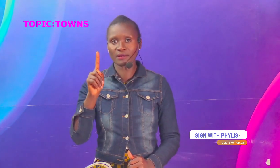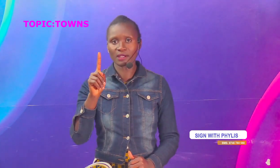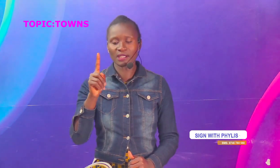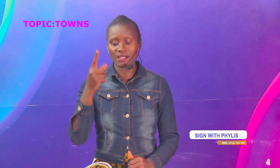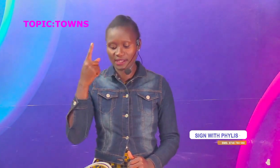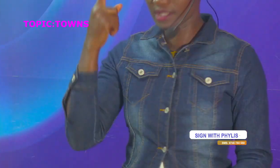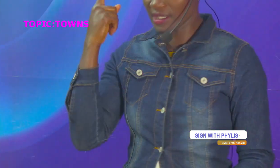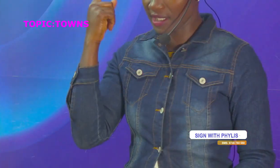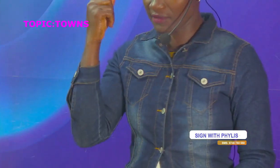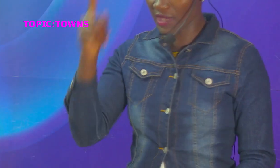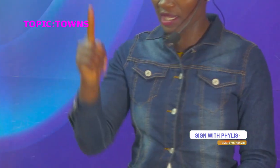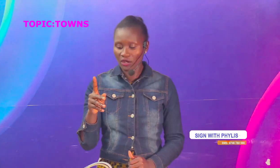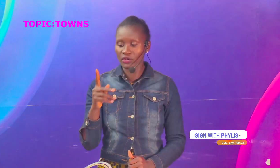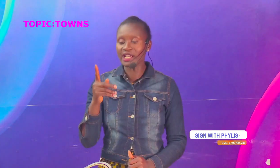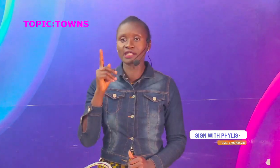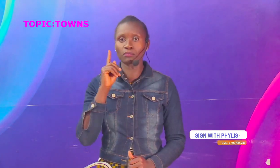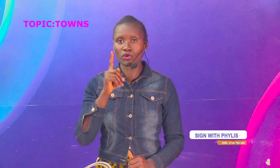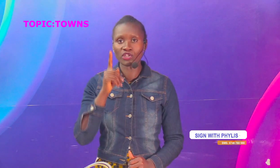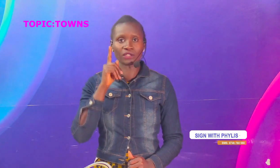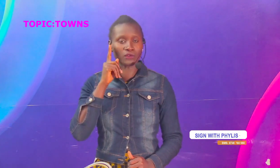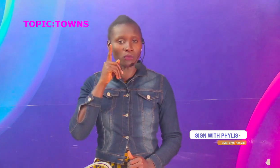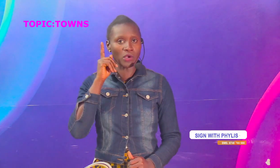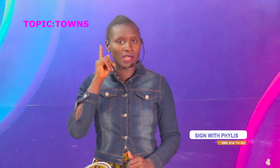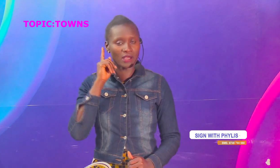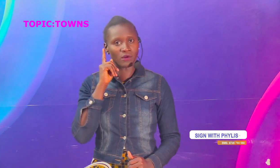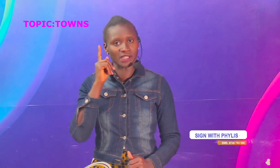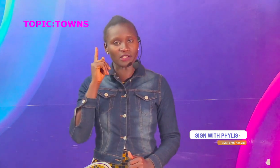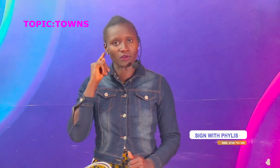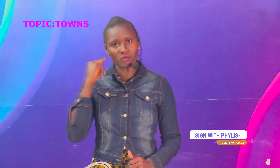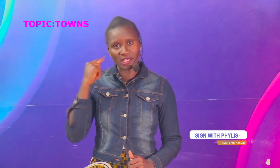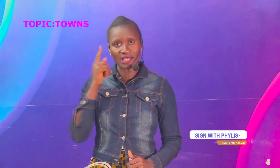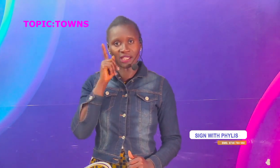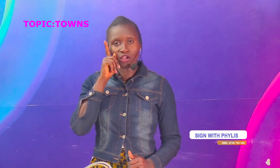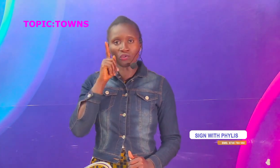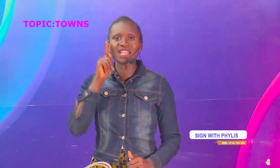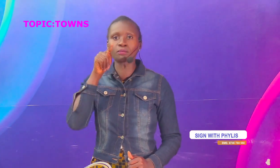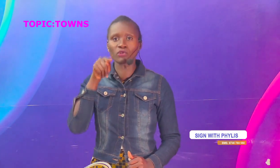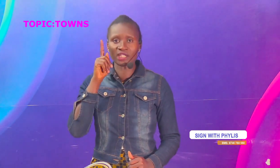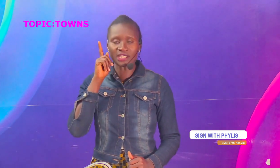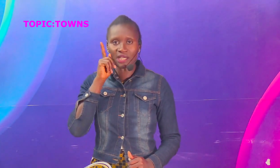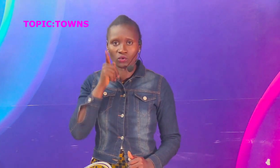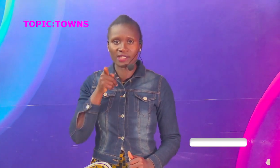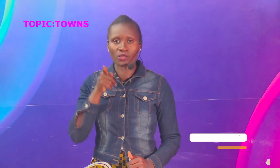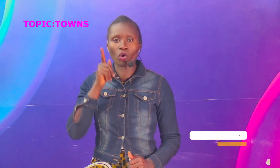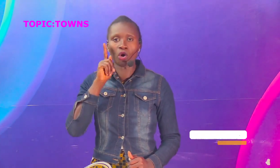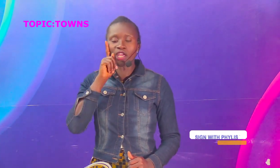this index finger, will just push it from your, starting from your ears, you just push it downward. So